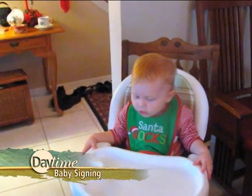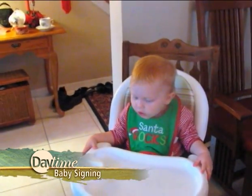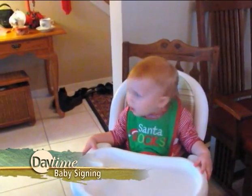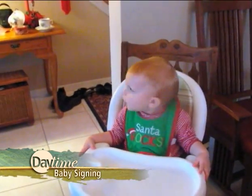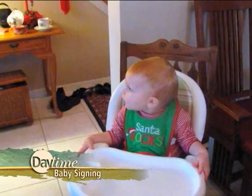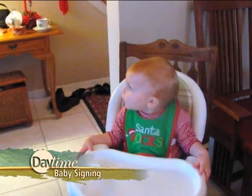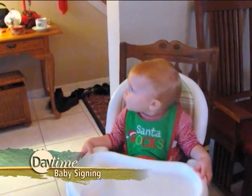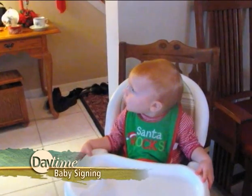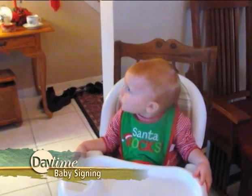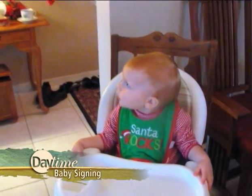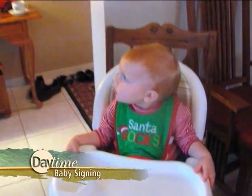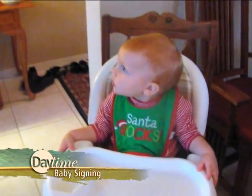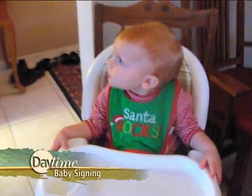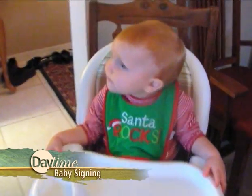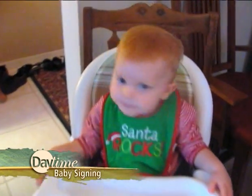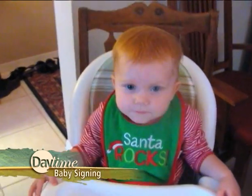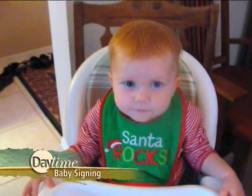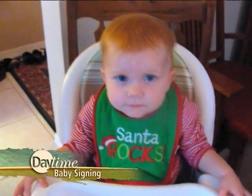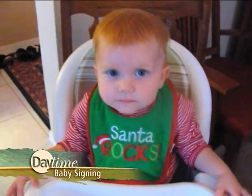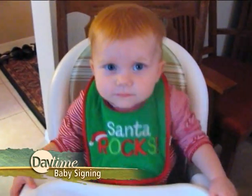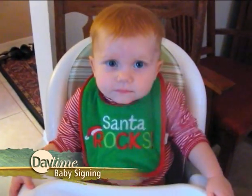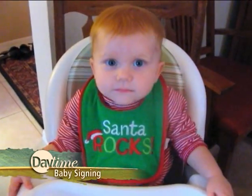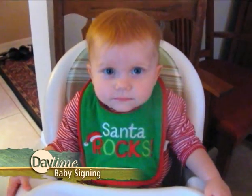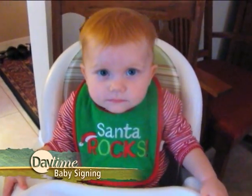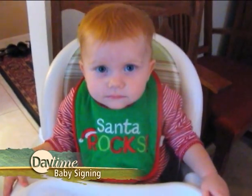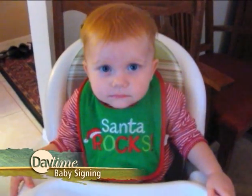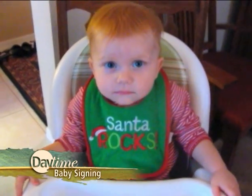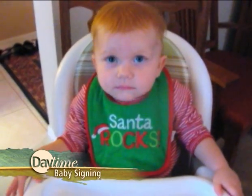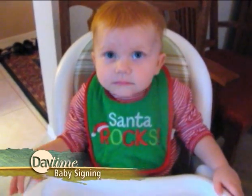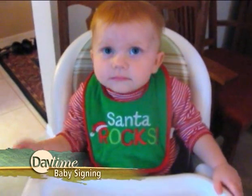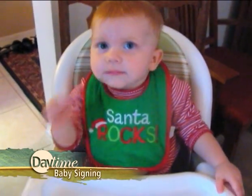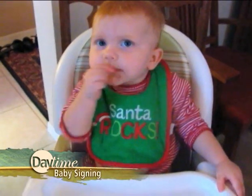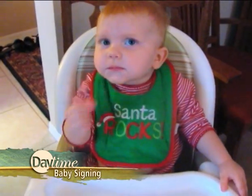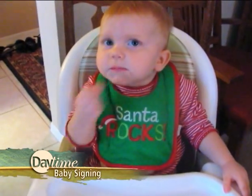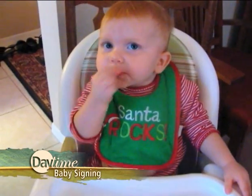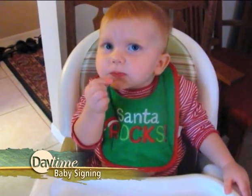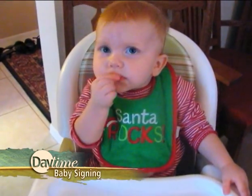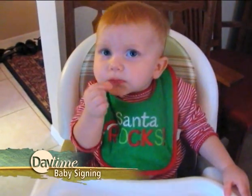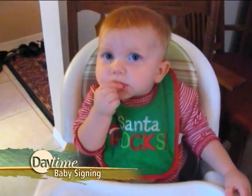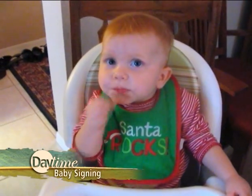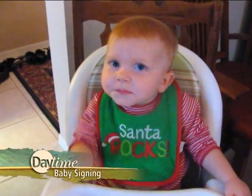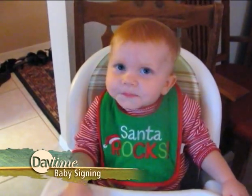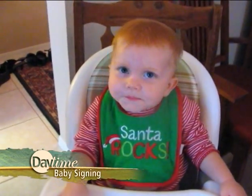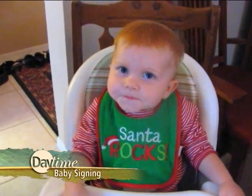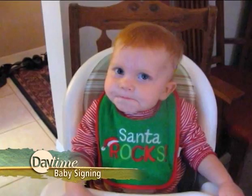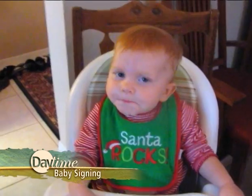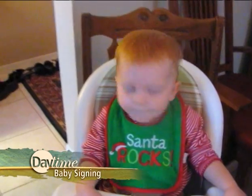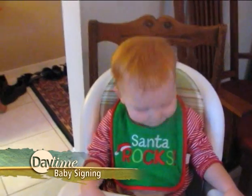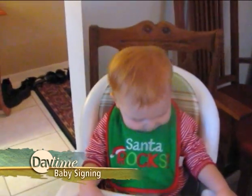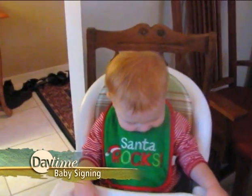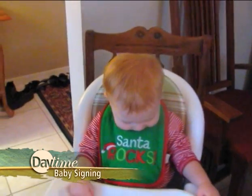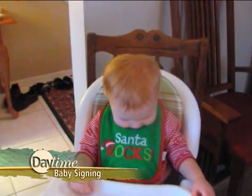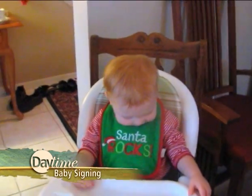she'll tell you she wants crackers. There's some home video of Dana in action. And she, oh, is she saying eat? Oh, very good.